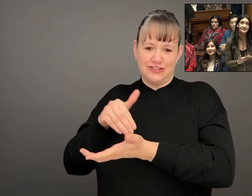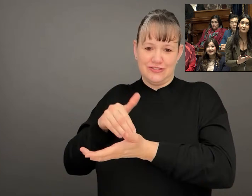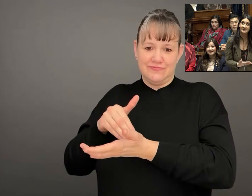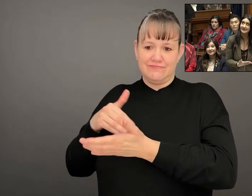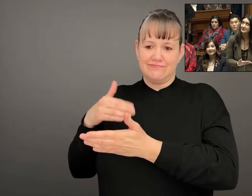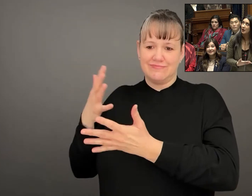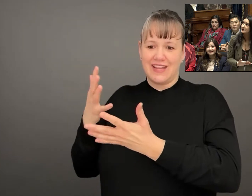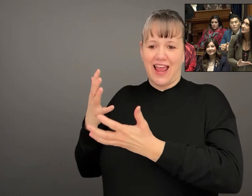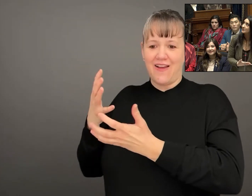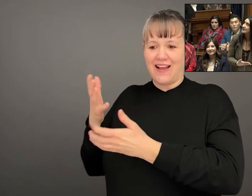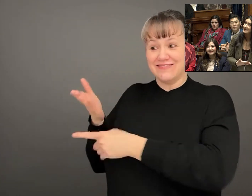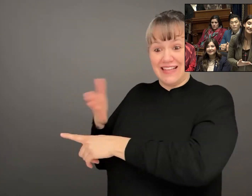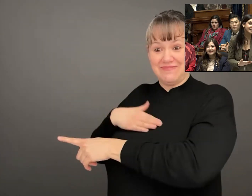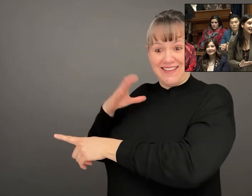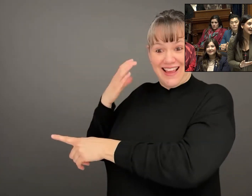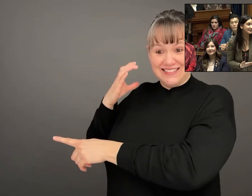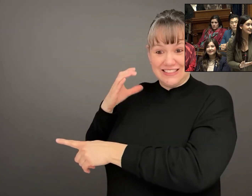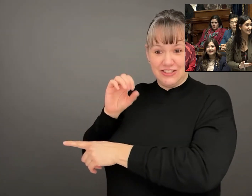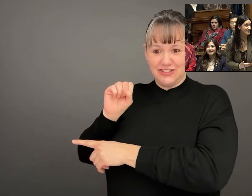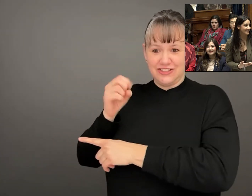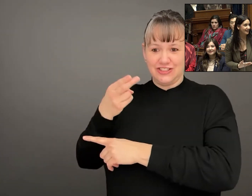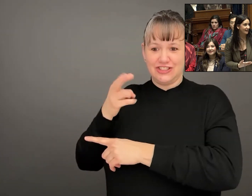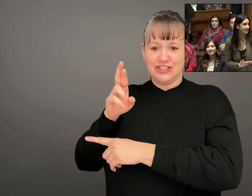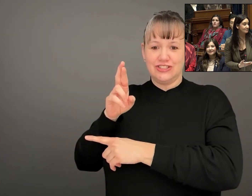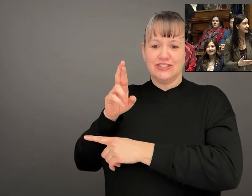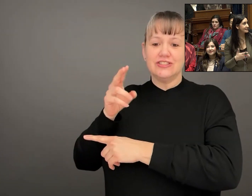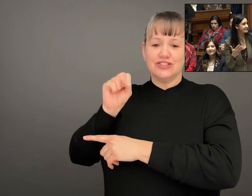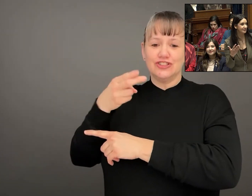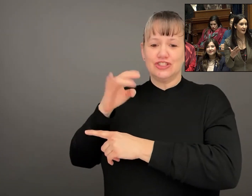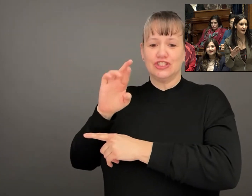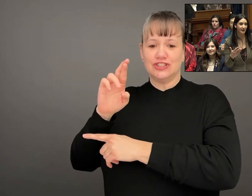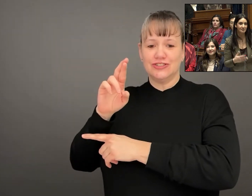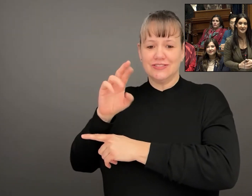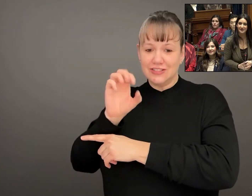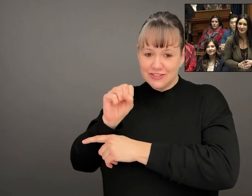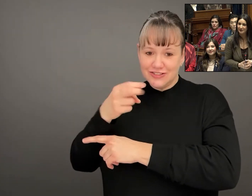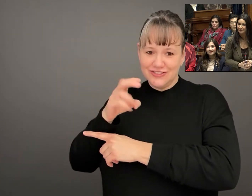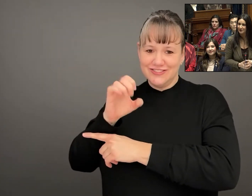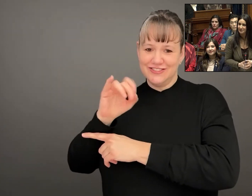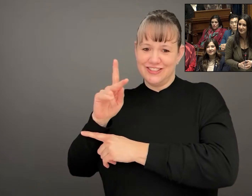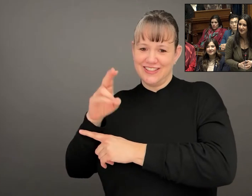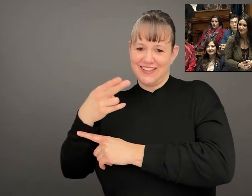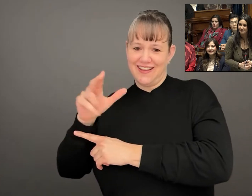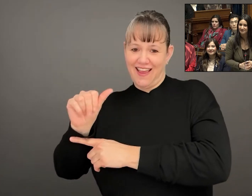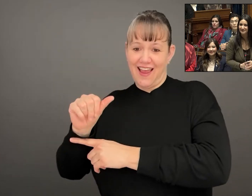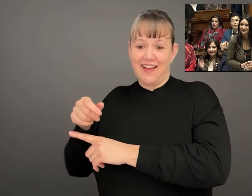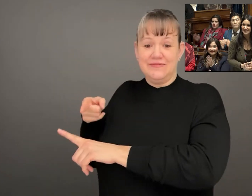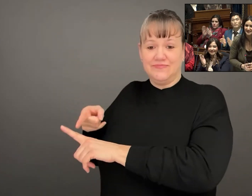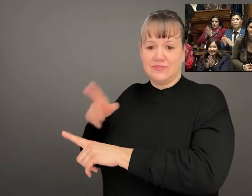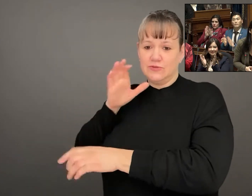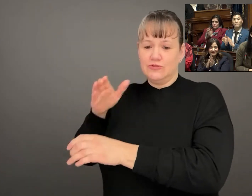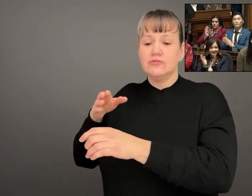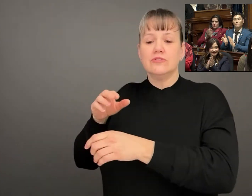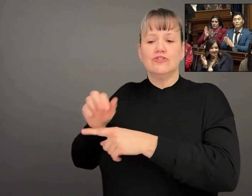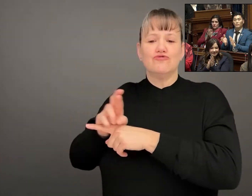who is a resident doctor in psychiatry. Please help me to make her feel really welcome.